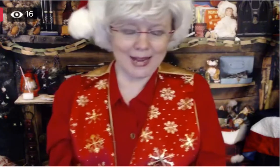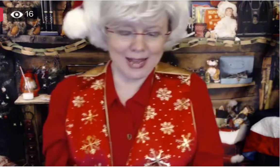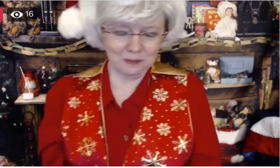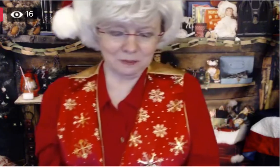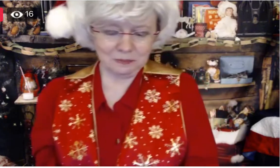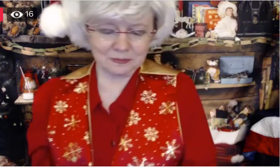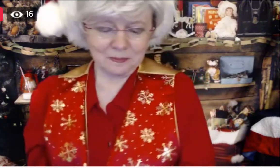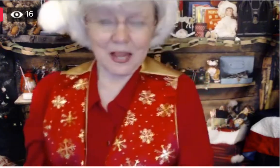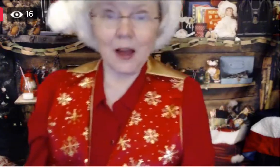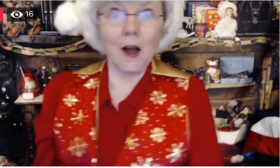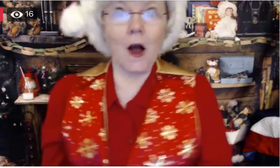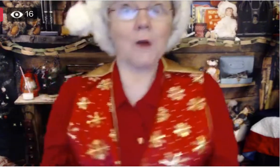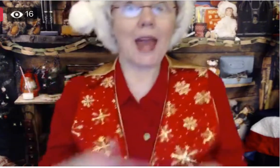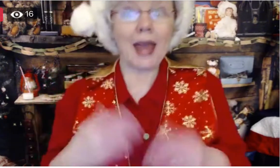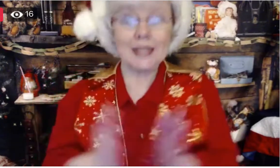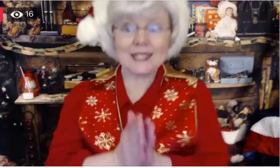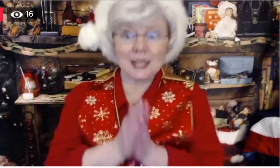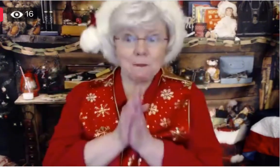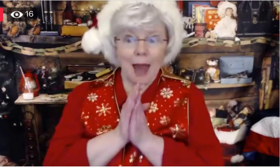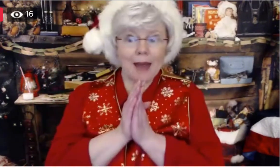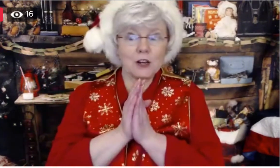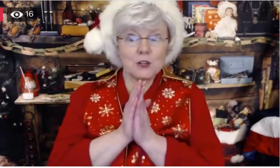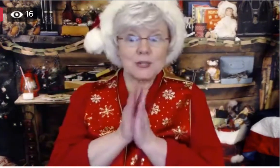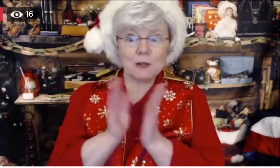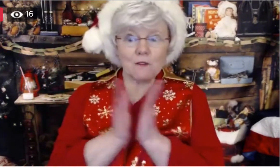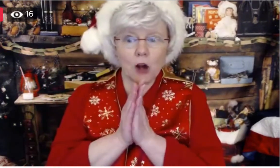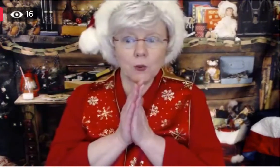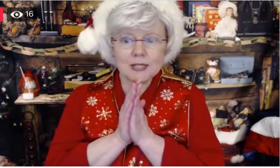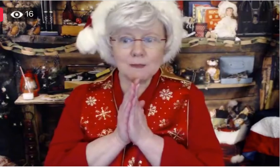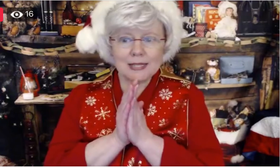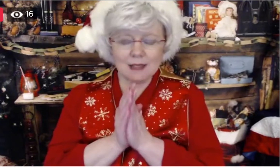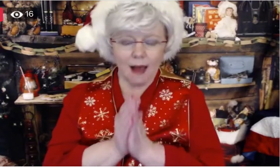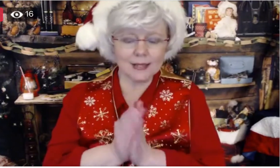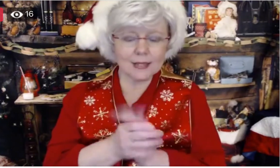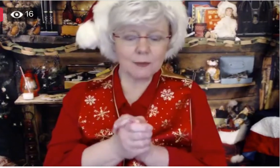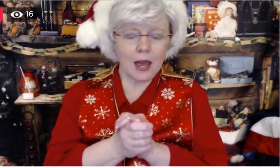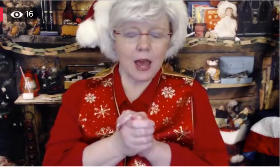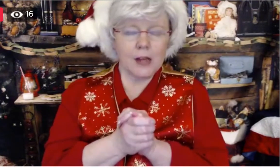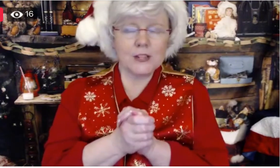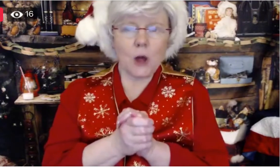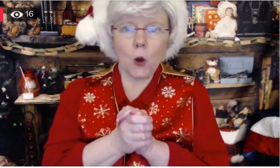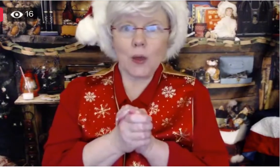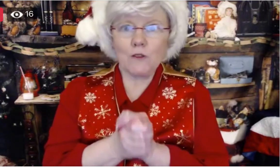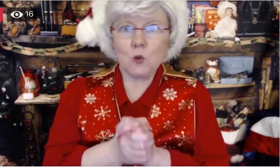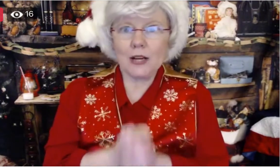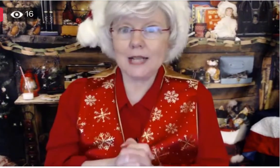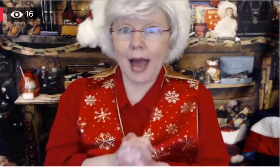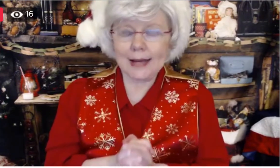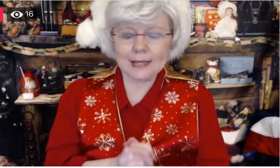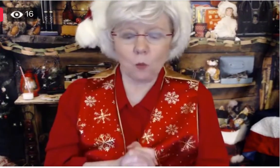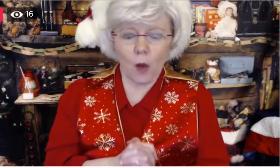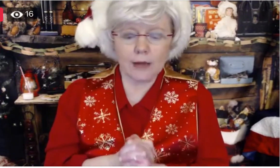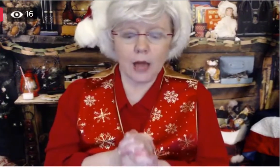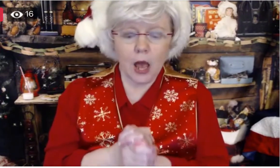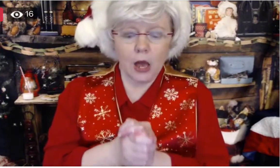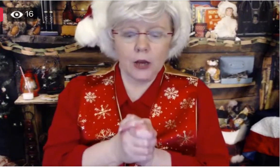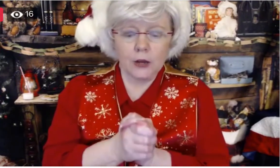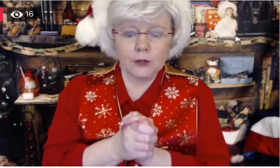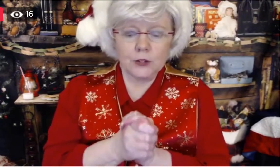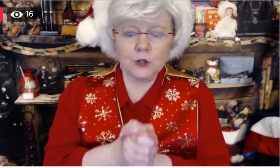money. Okay, let's get back to some of our Christmas signs. So if you wanted to ask someone, do you